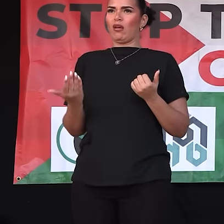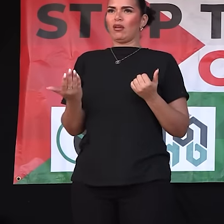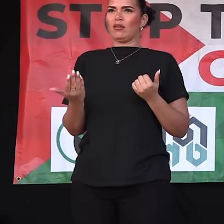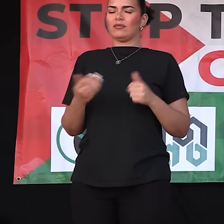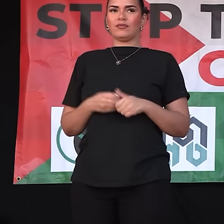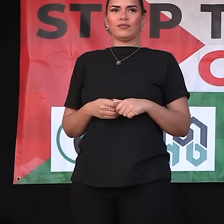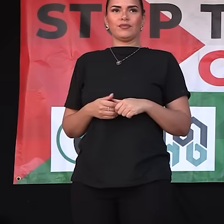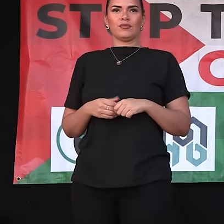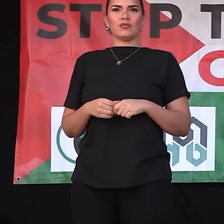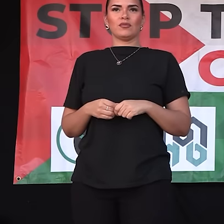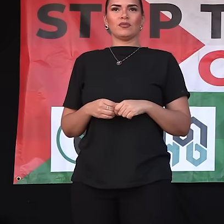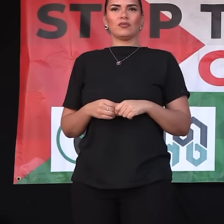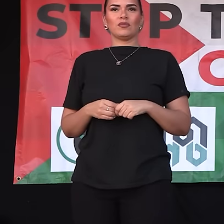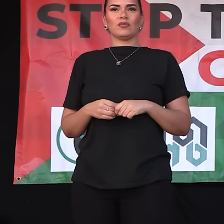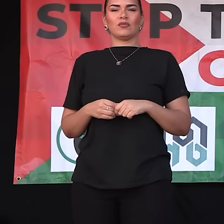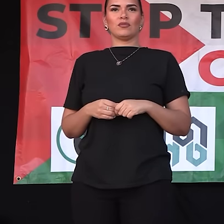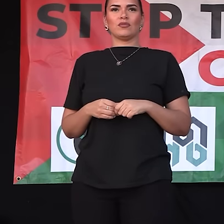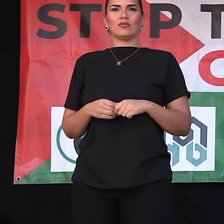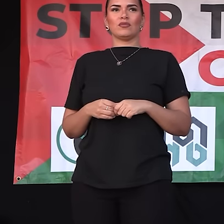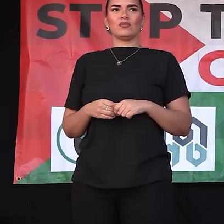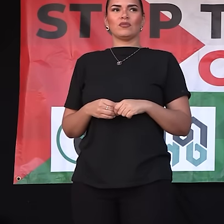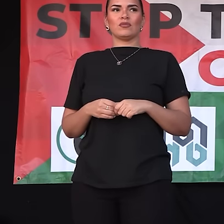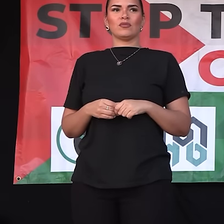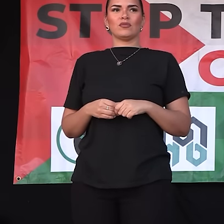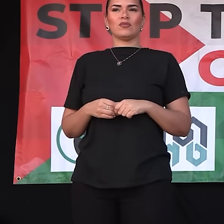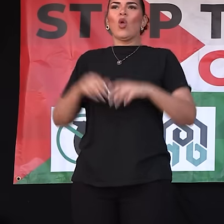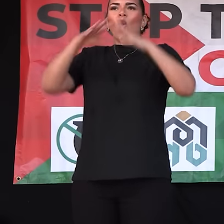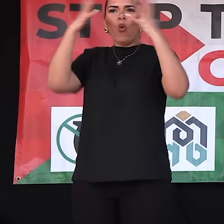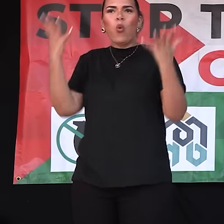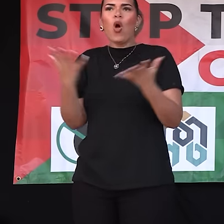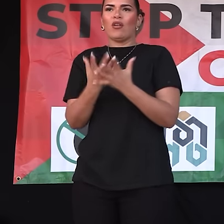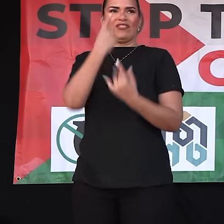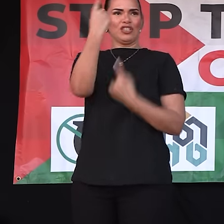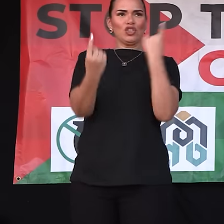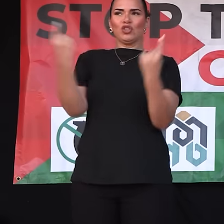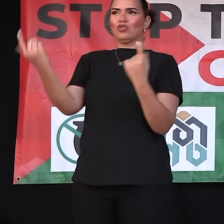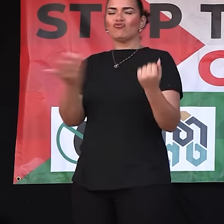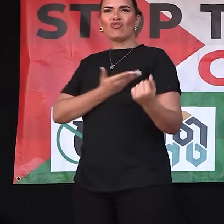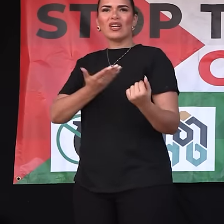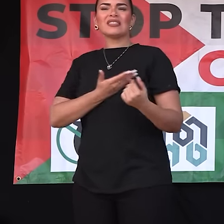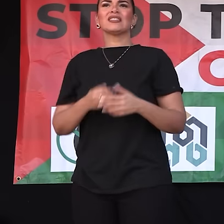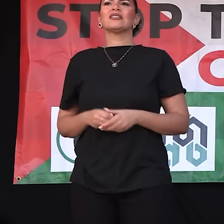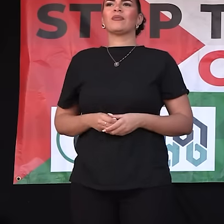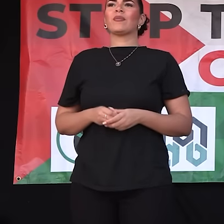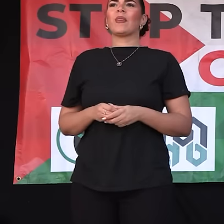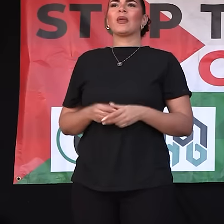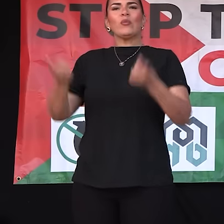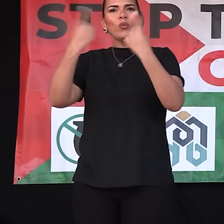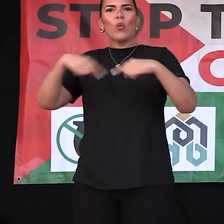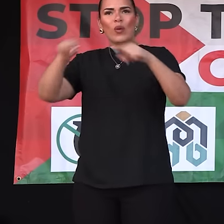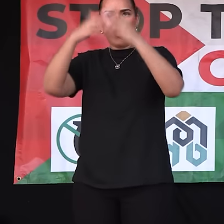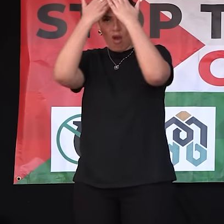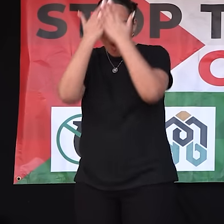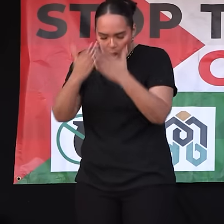again are words that stand for everyone, in which we honor the legacy of